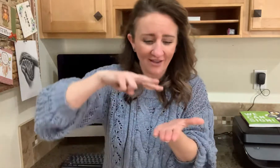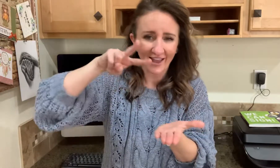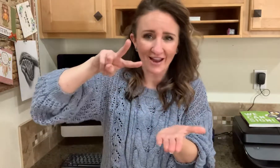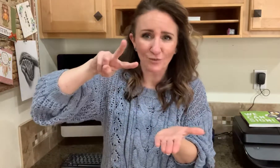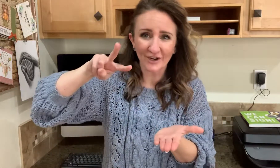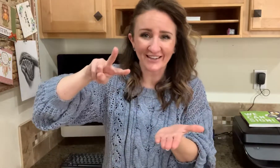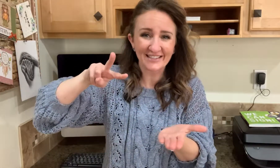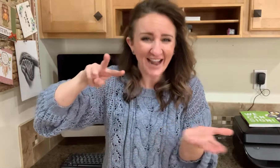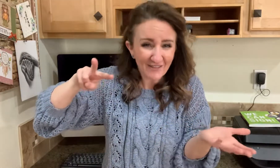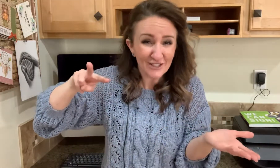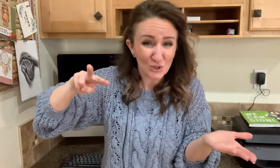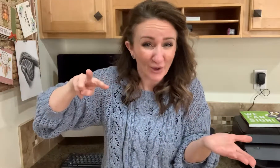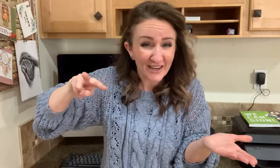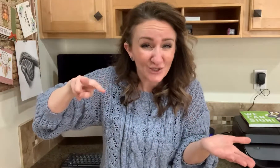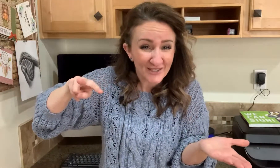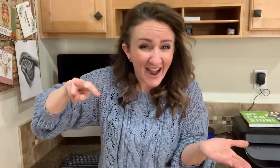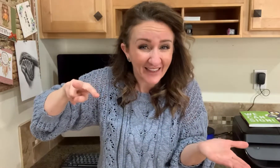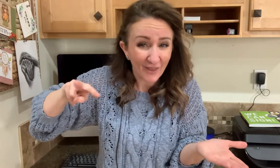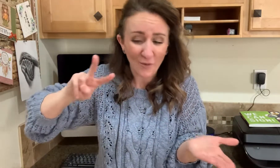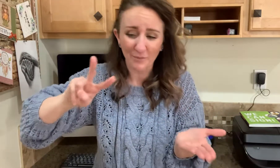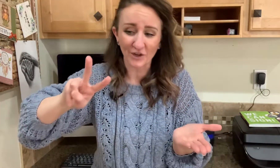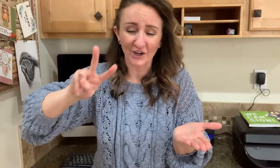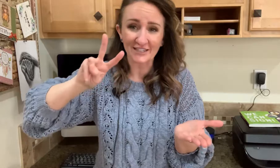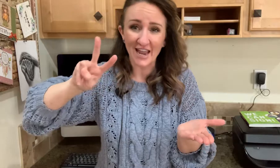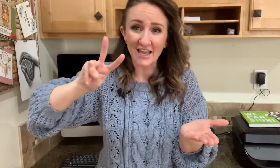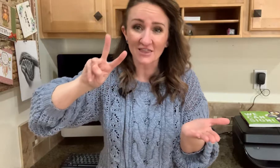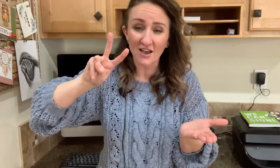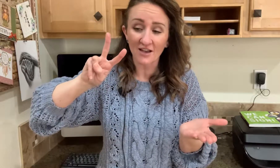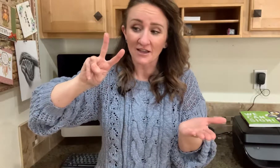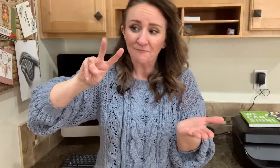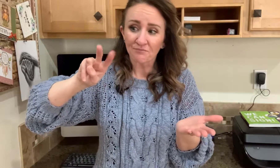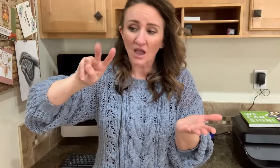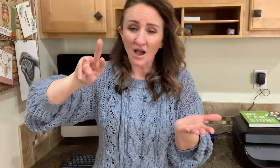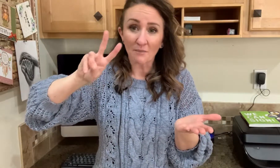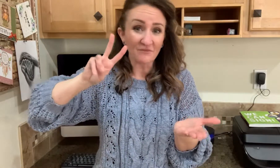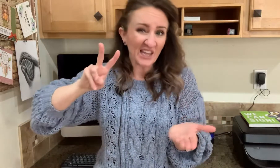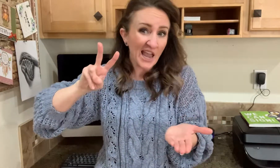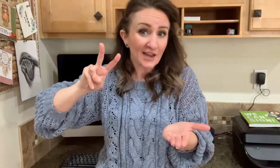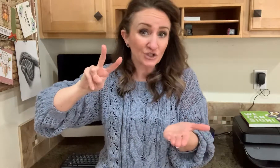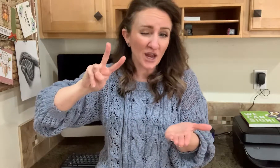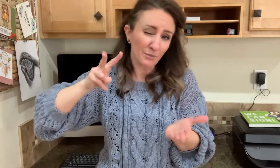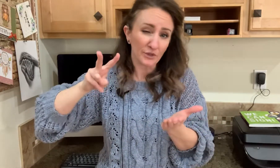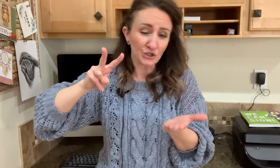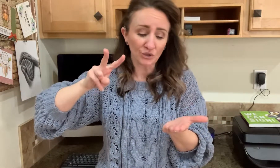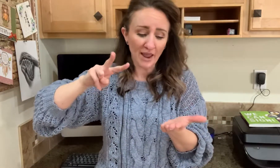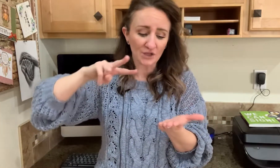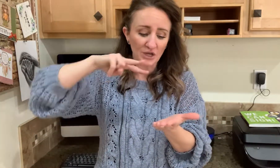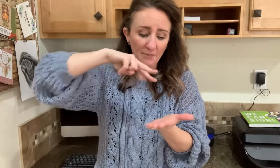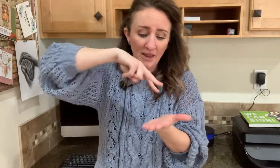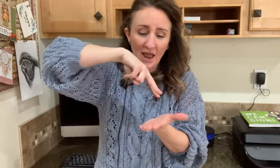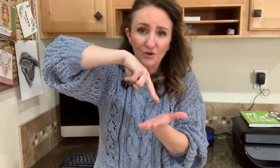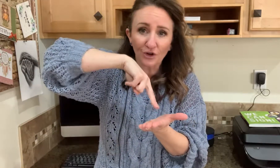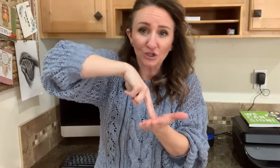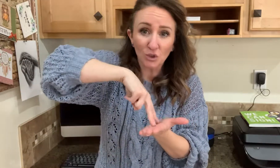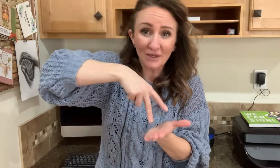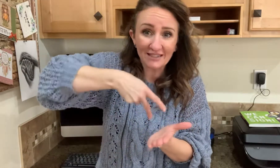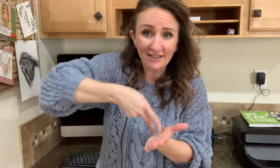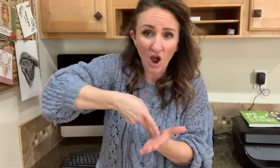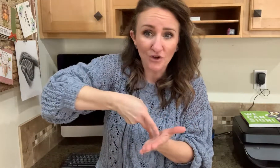And it's kind of a strange sign, though, but you're going to take the V hand shape or the 2 hand shape, and you're going to twist it on your